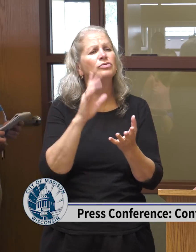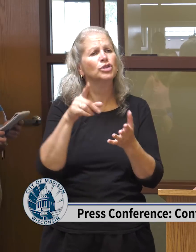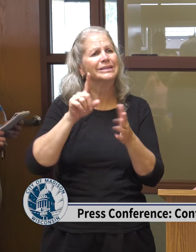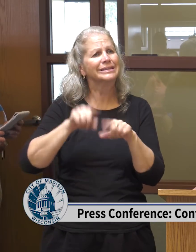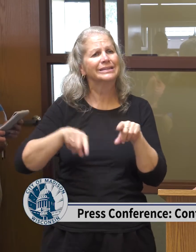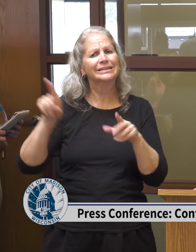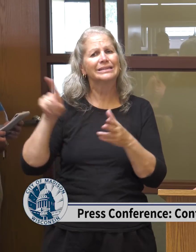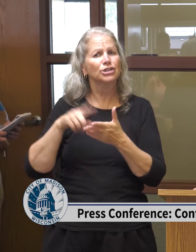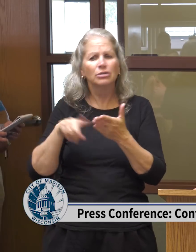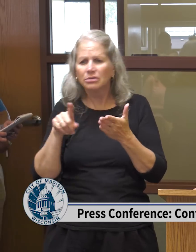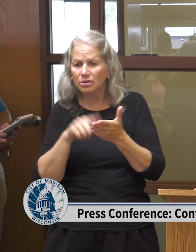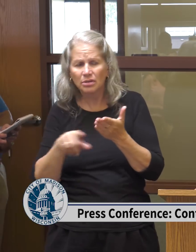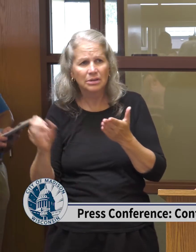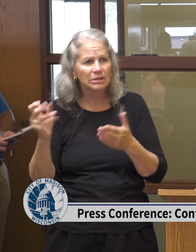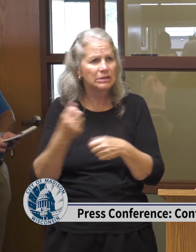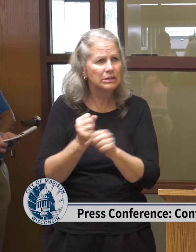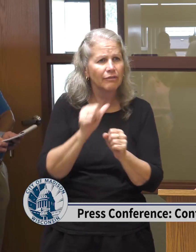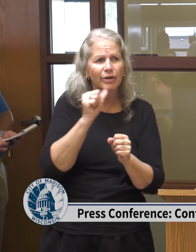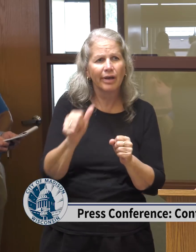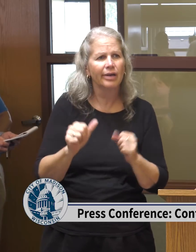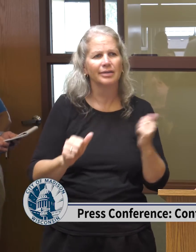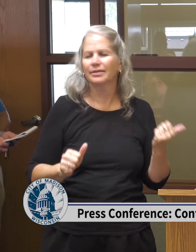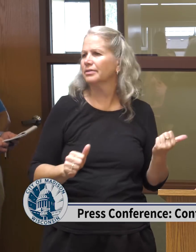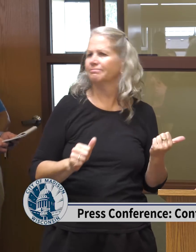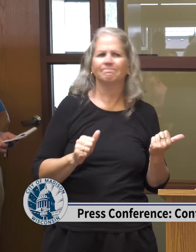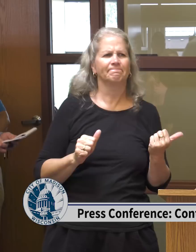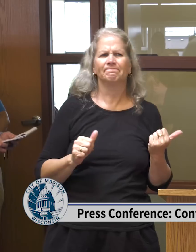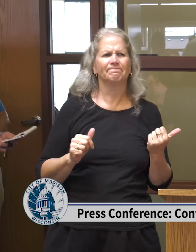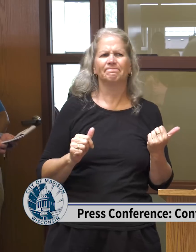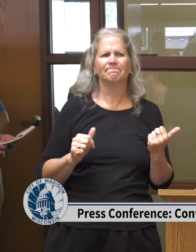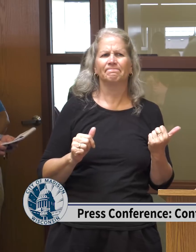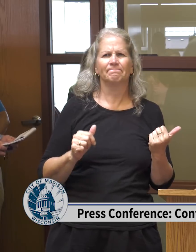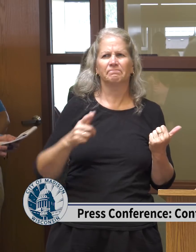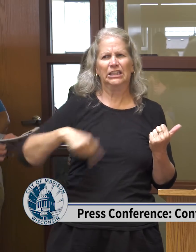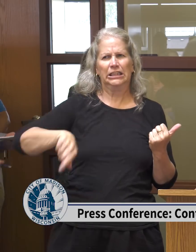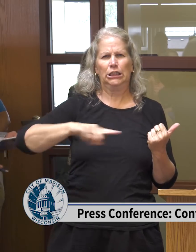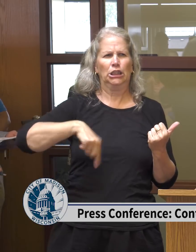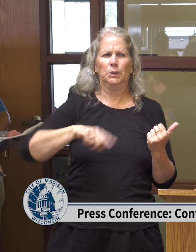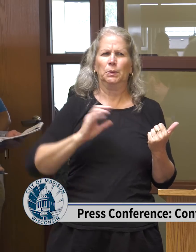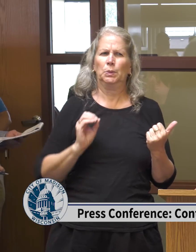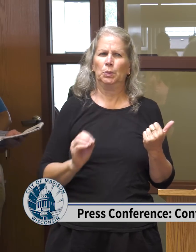so the Dane County Public Health will take care of that.